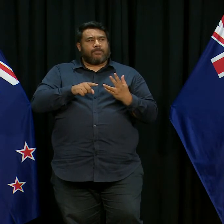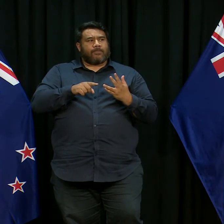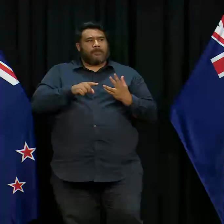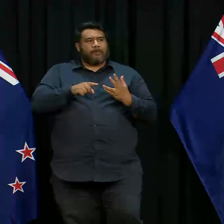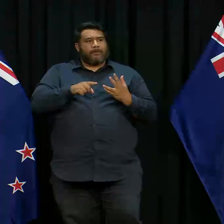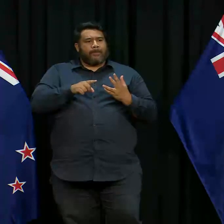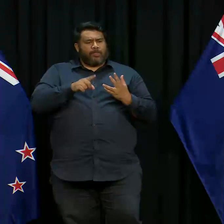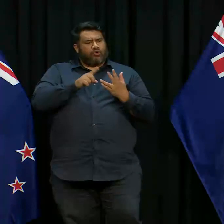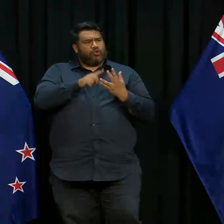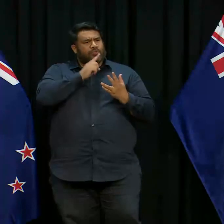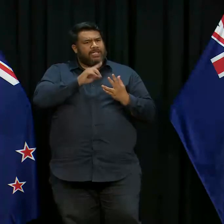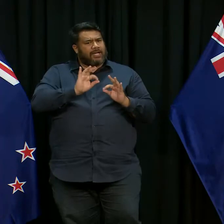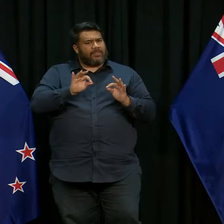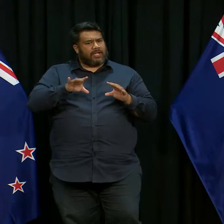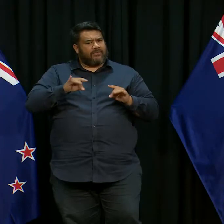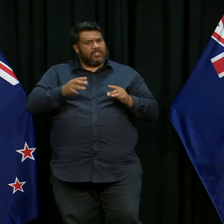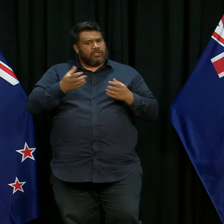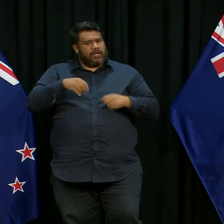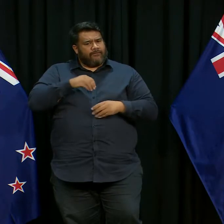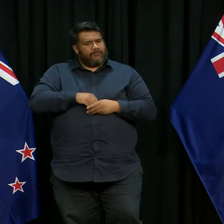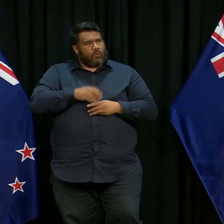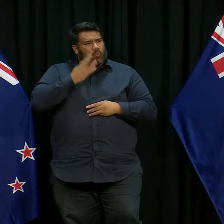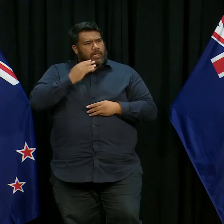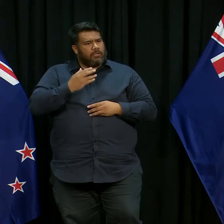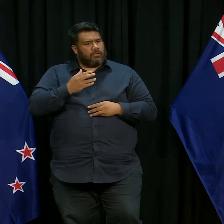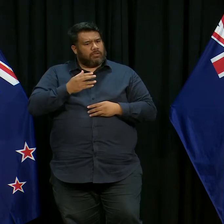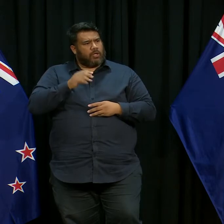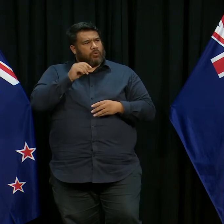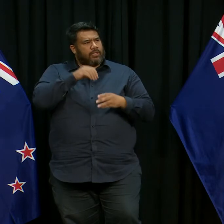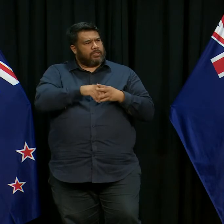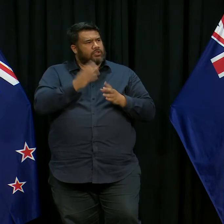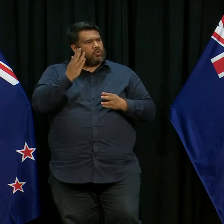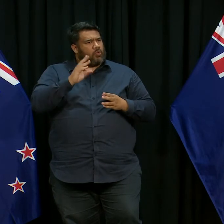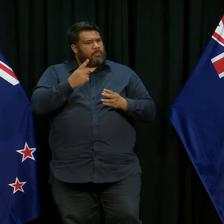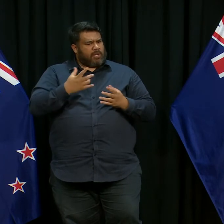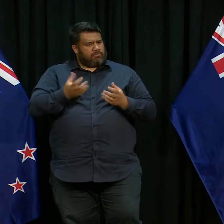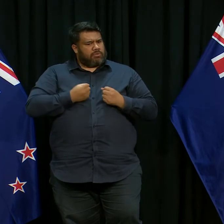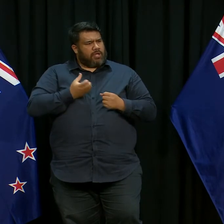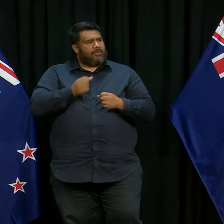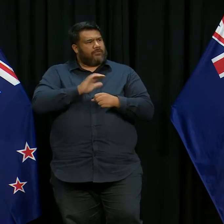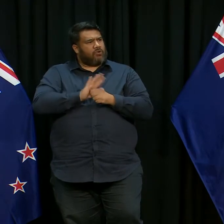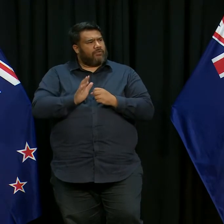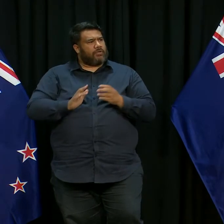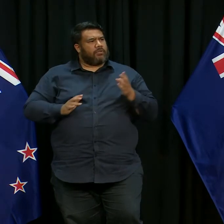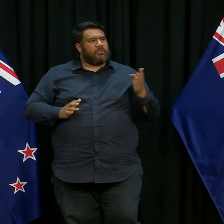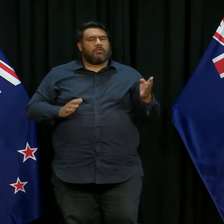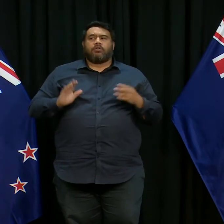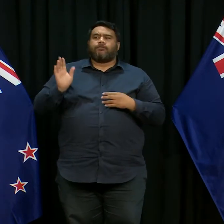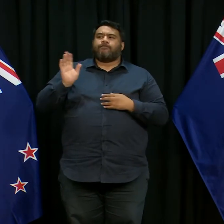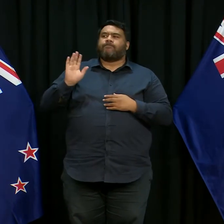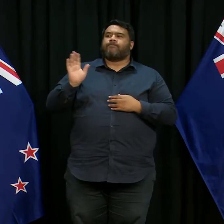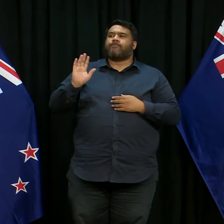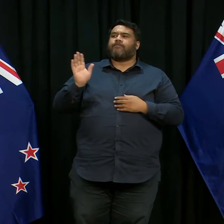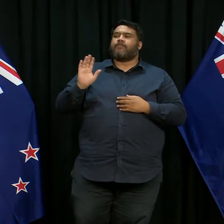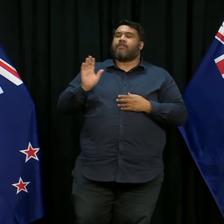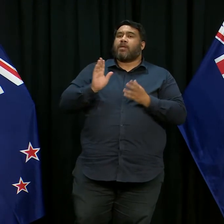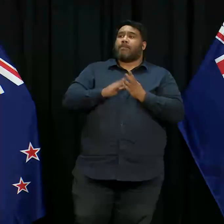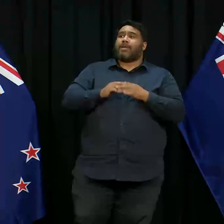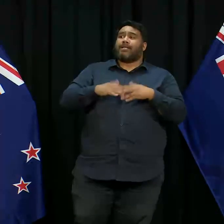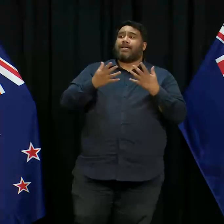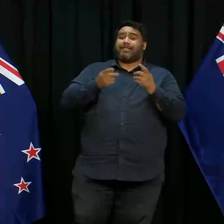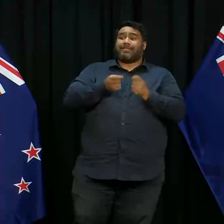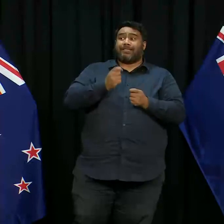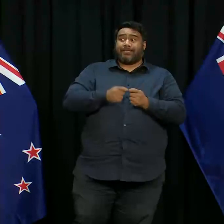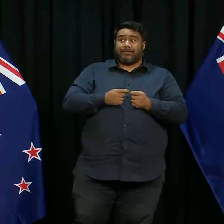asymptomatic. So the infectious period. So cases D and E were tested on Monday as part of the testing for the high school